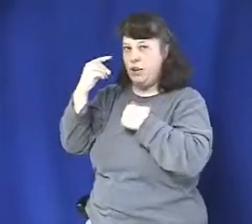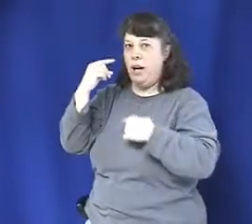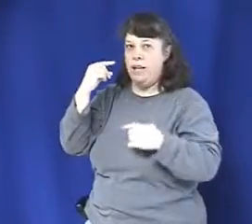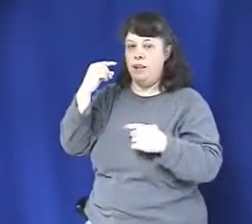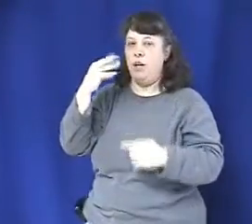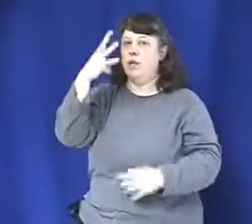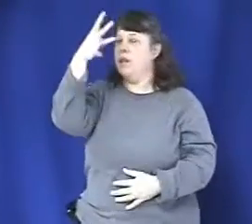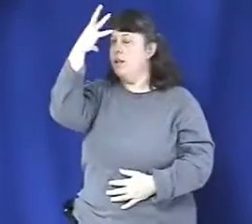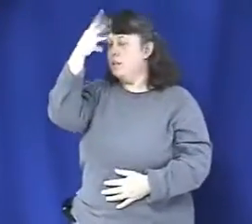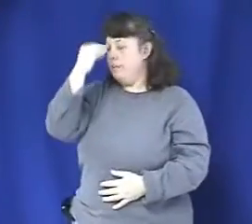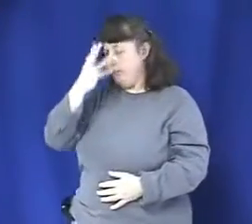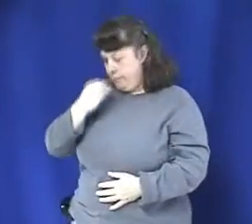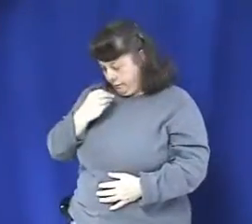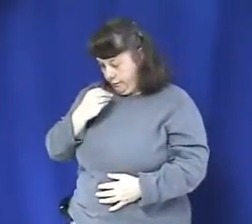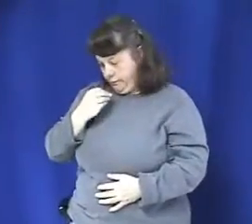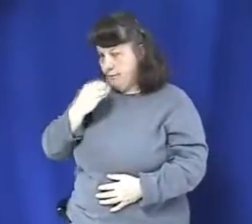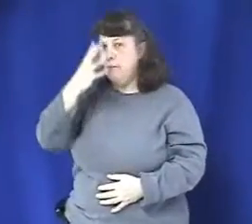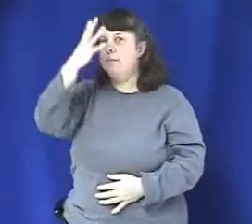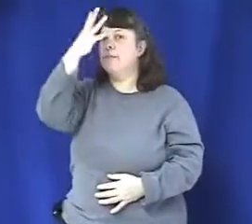your eyes close.